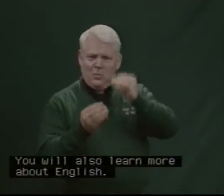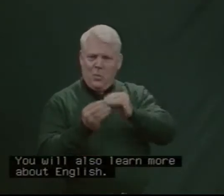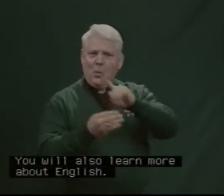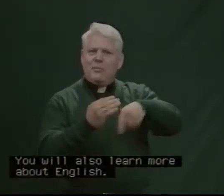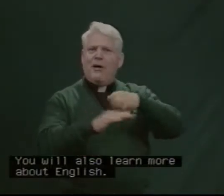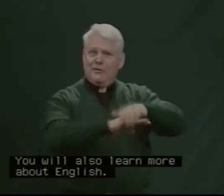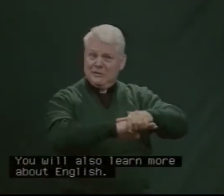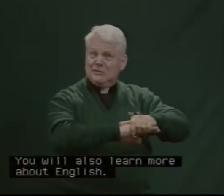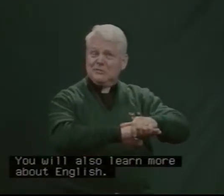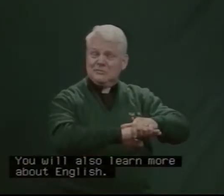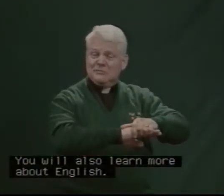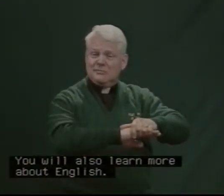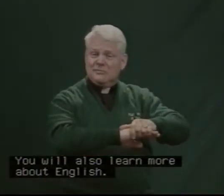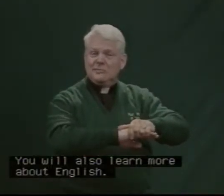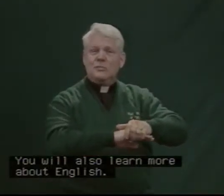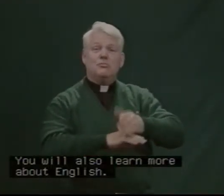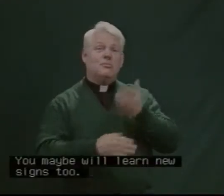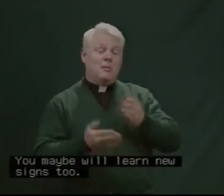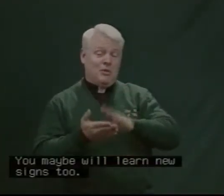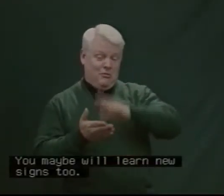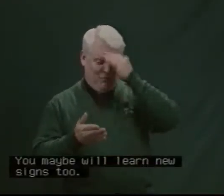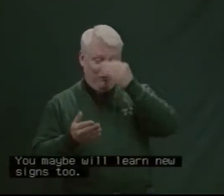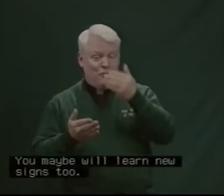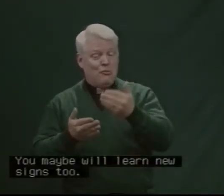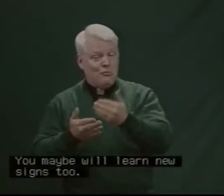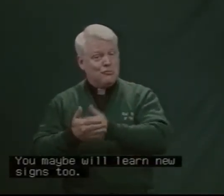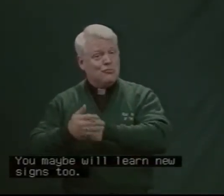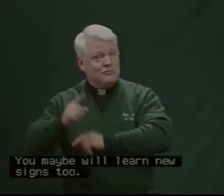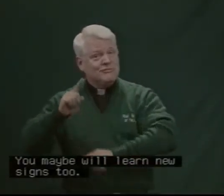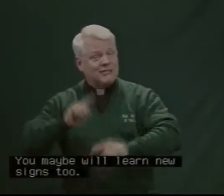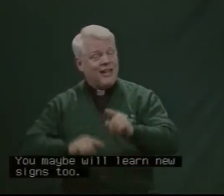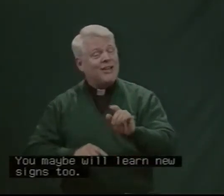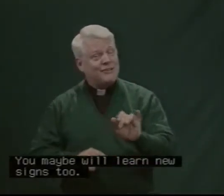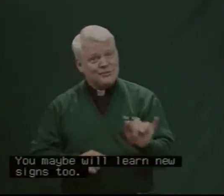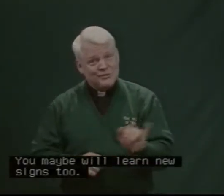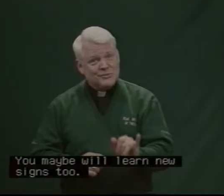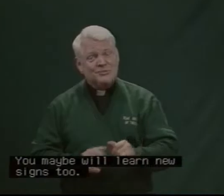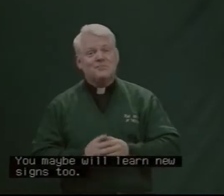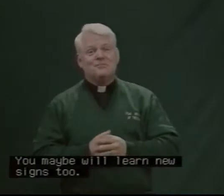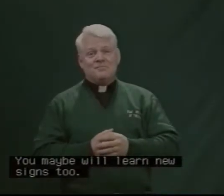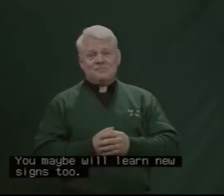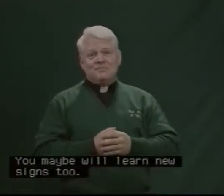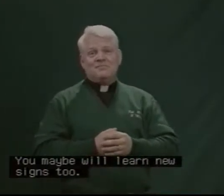also learn more about English. You maybe will learn new signs, too.